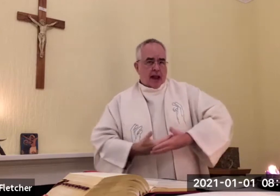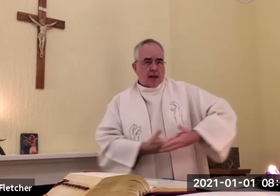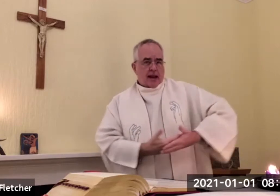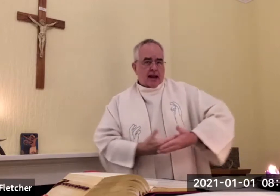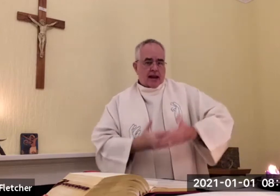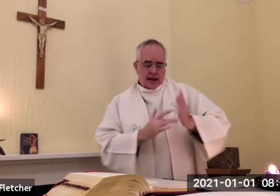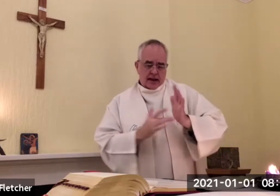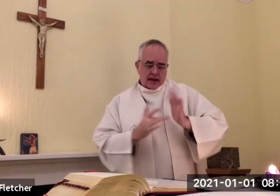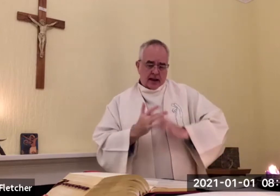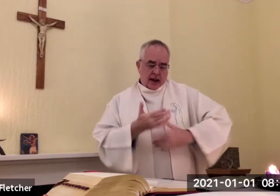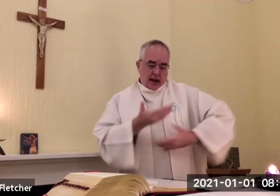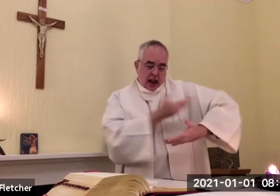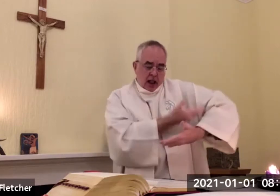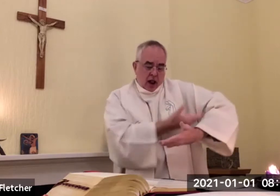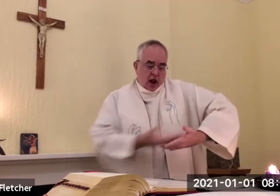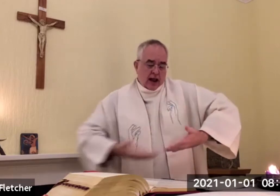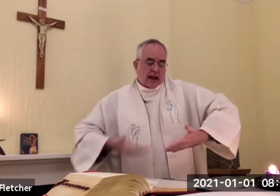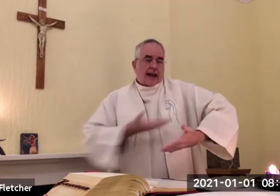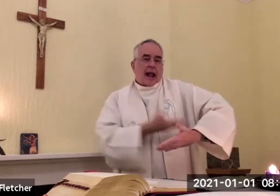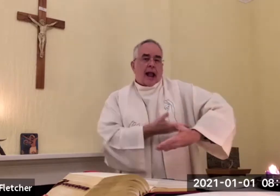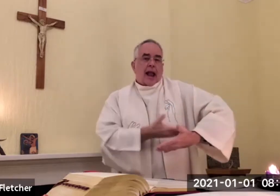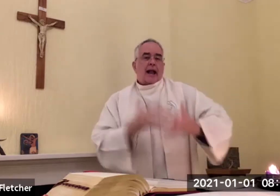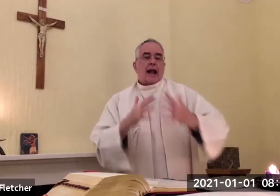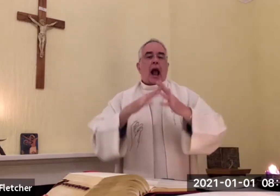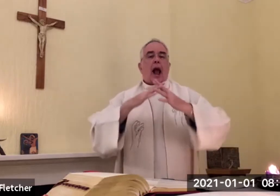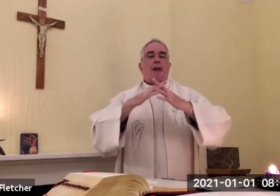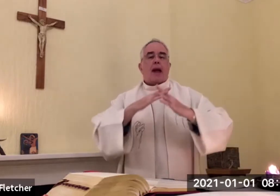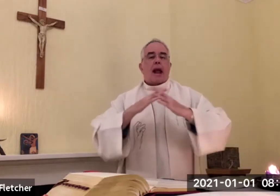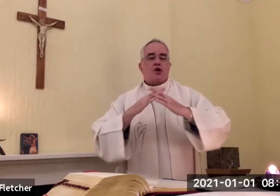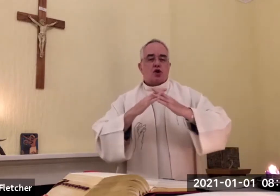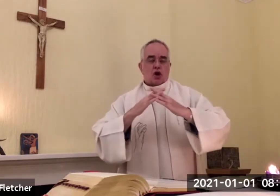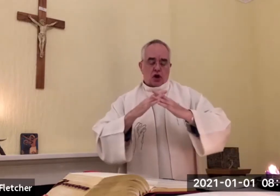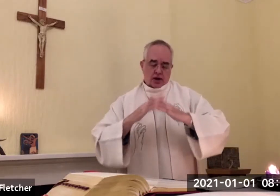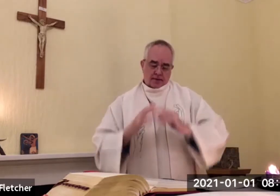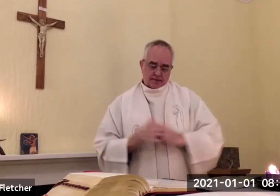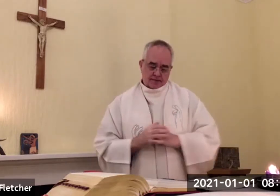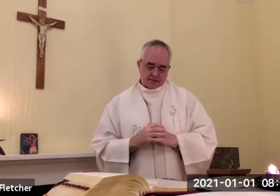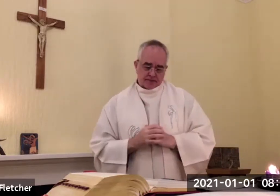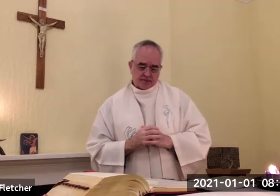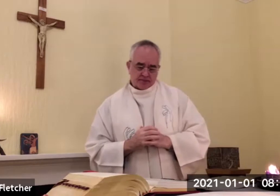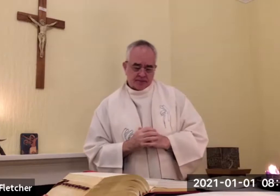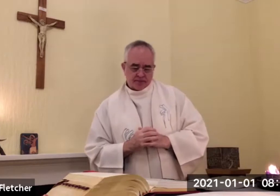baby lying in a manger.